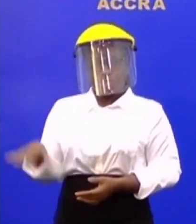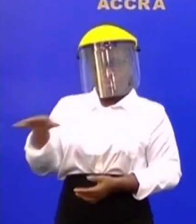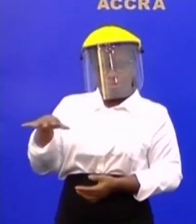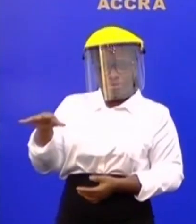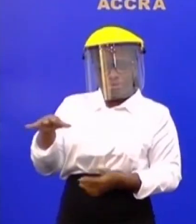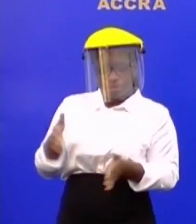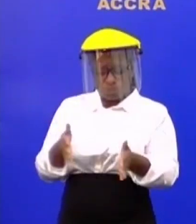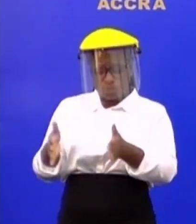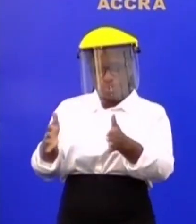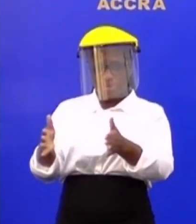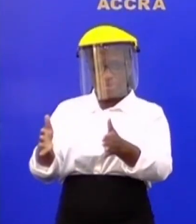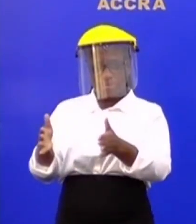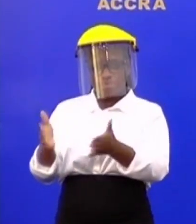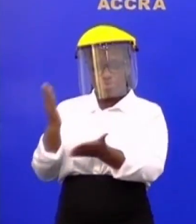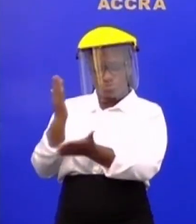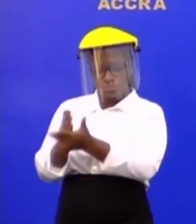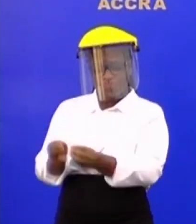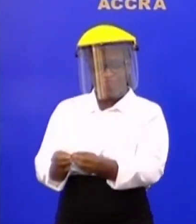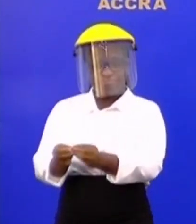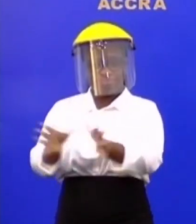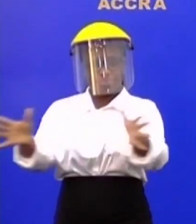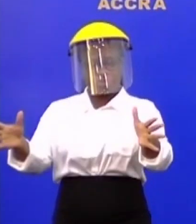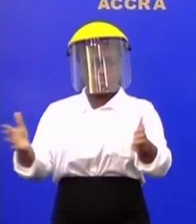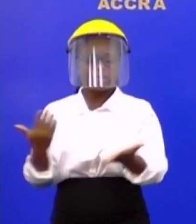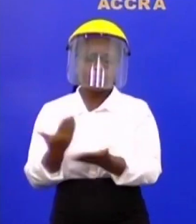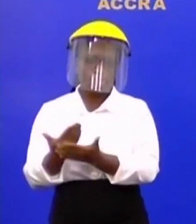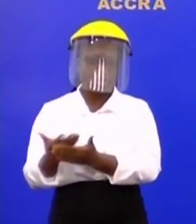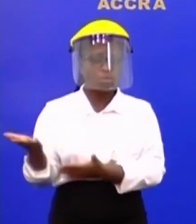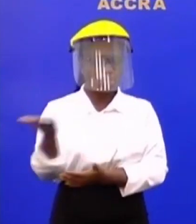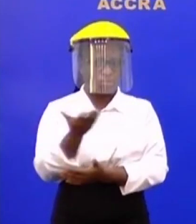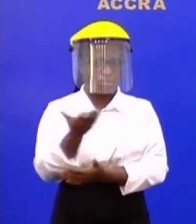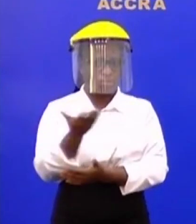proven ways to cut the rate of spread, and we admonish all to observe them.